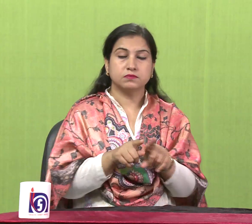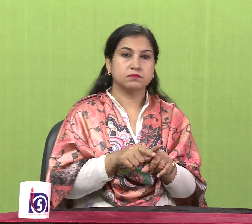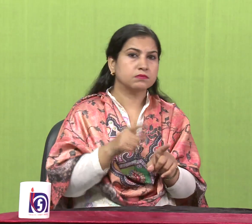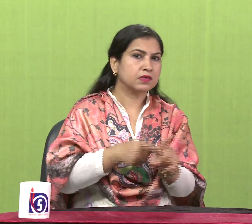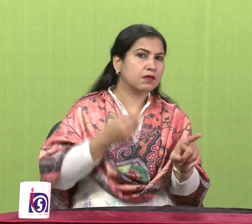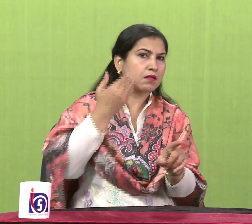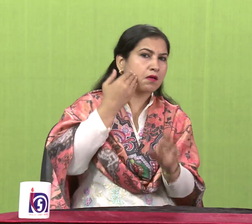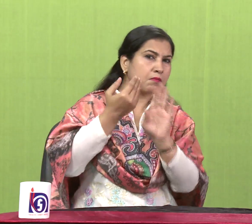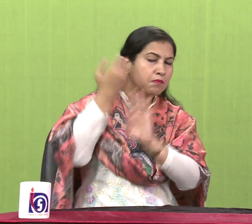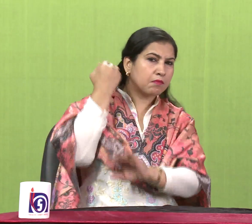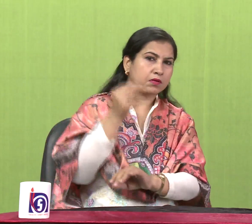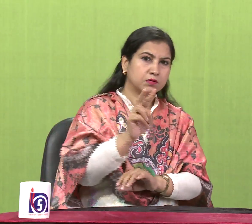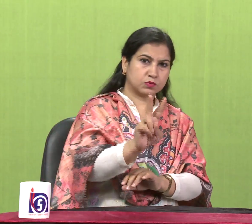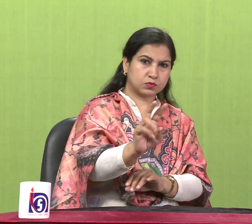In year